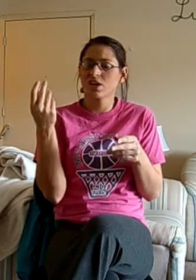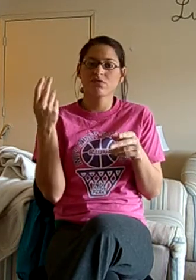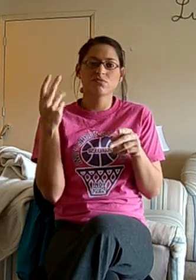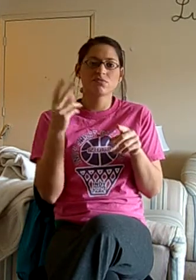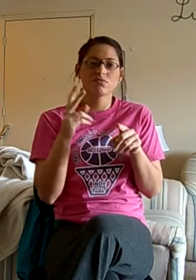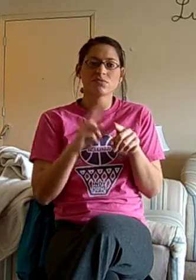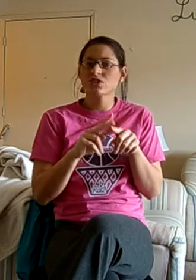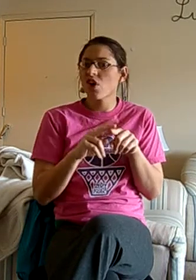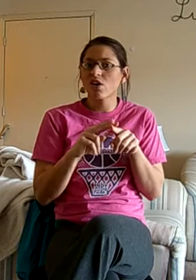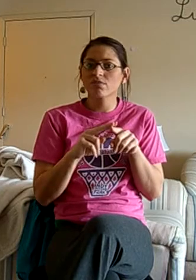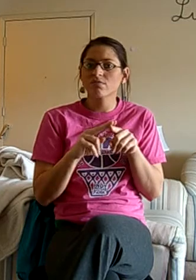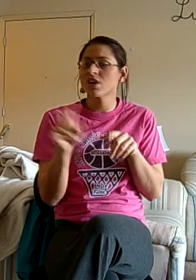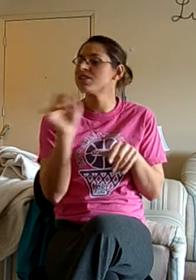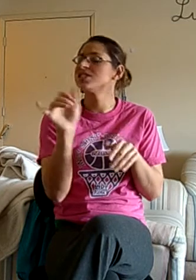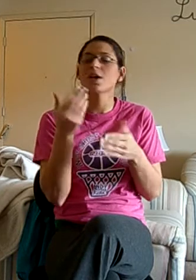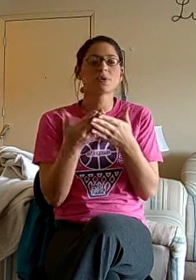your salt back like you had it.